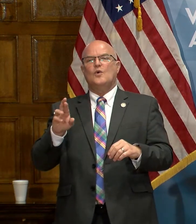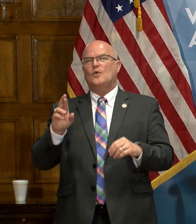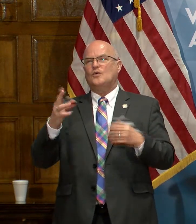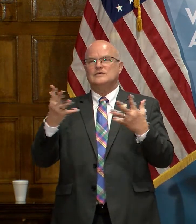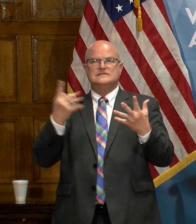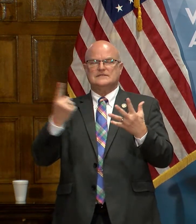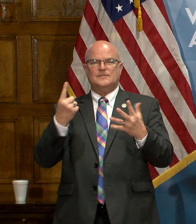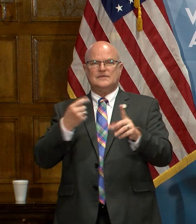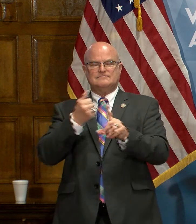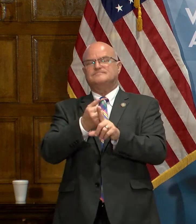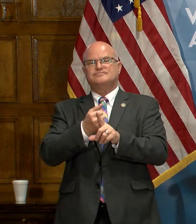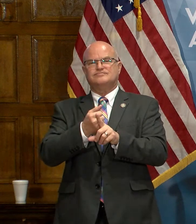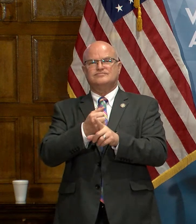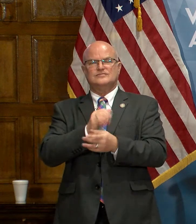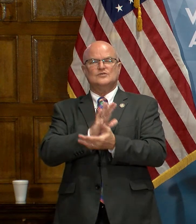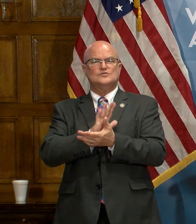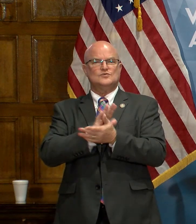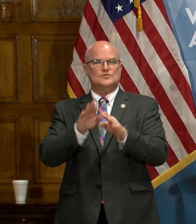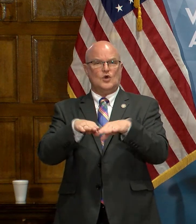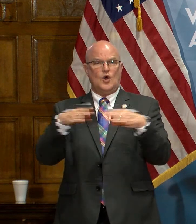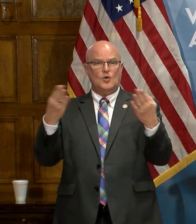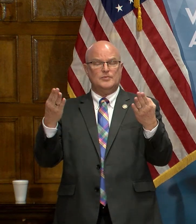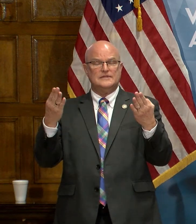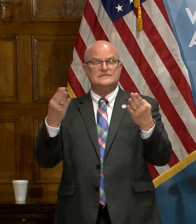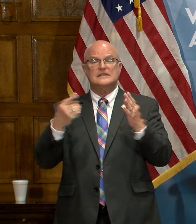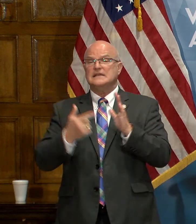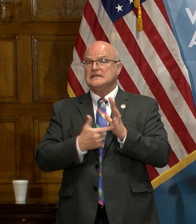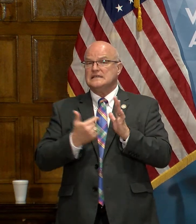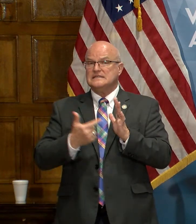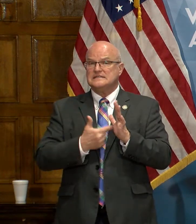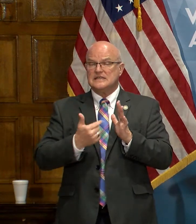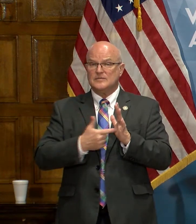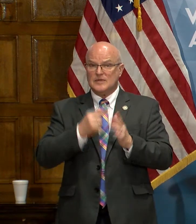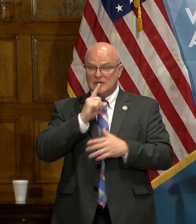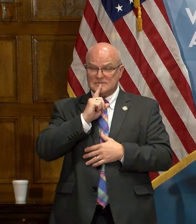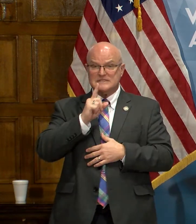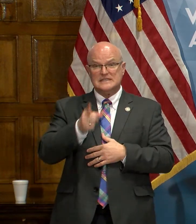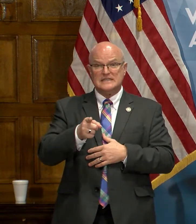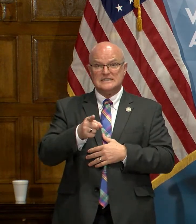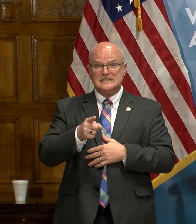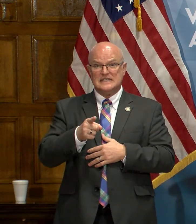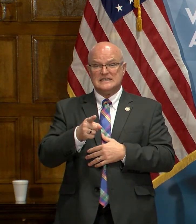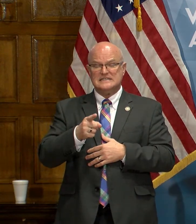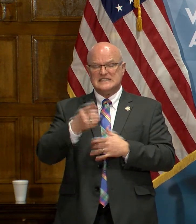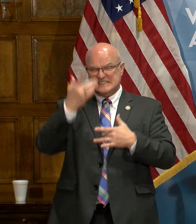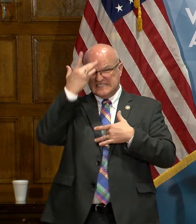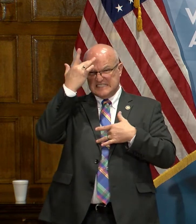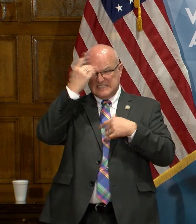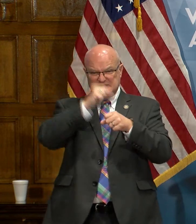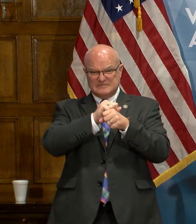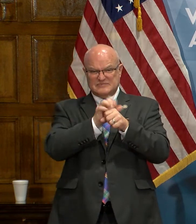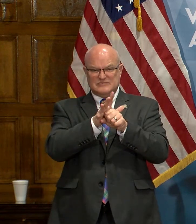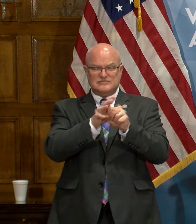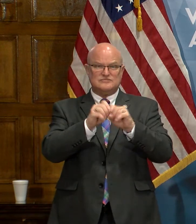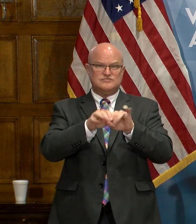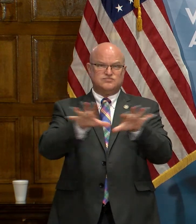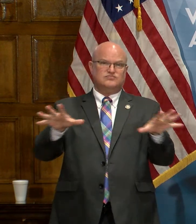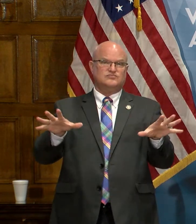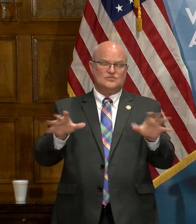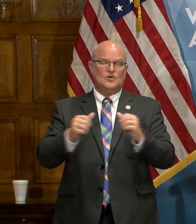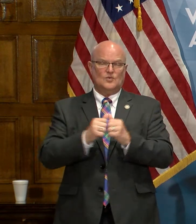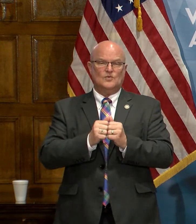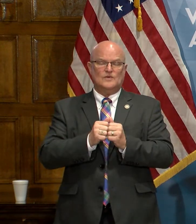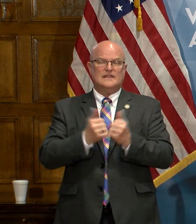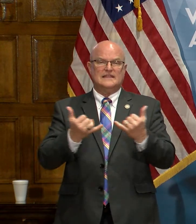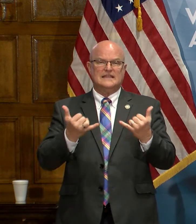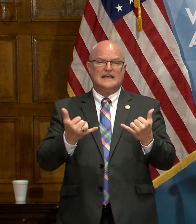that keeps a district from being able to open. Sometimes it is disease or contagious outbreak like we've been dealing with